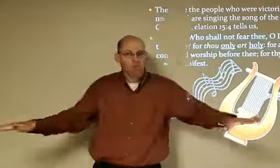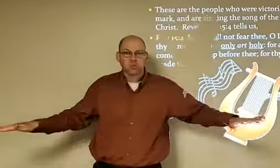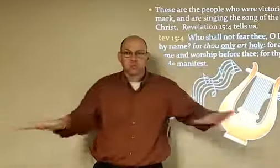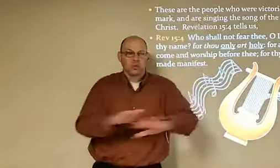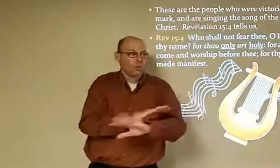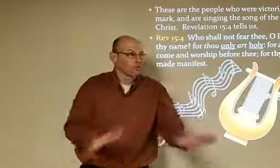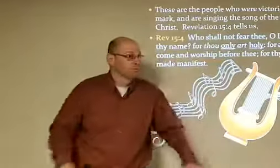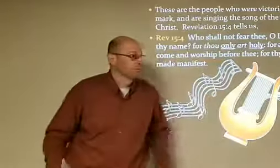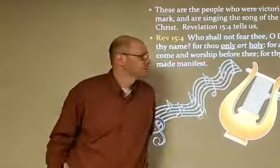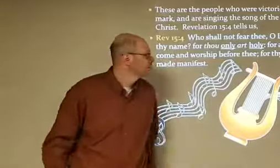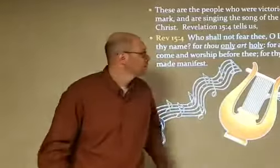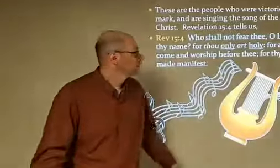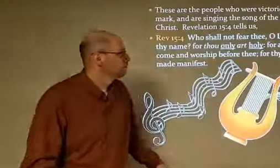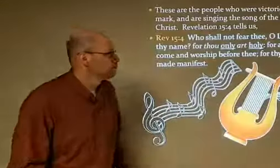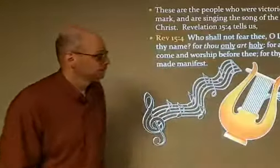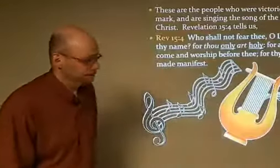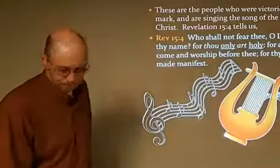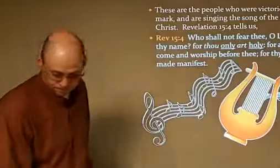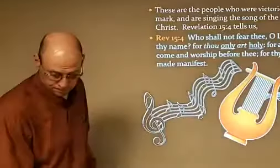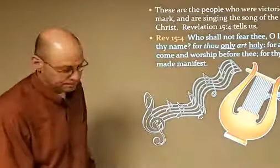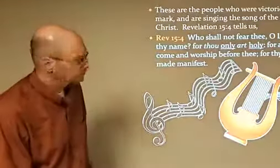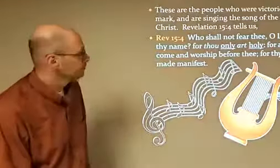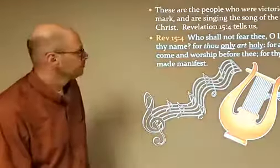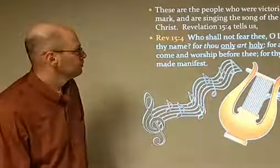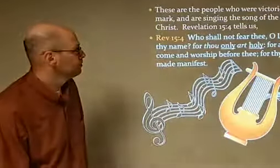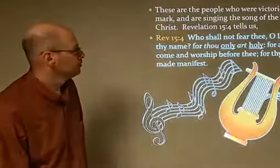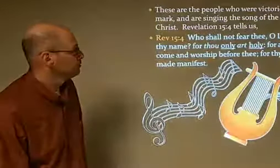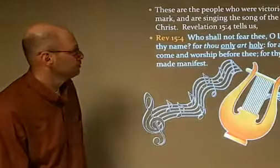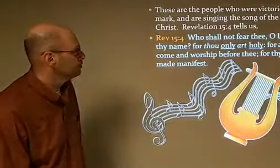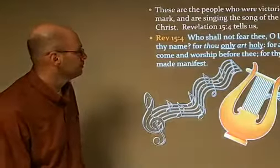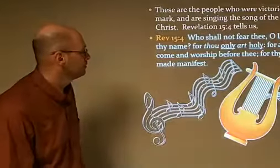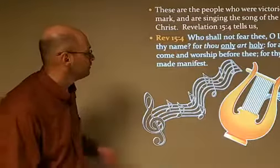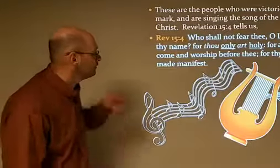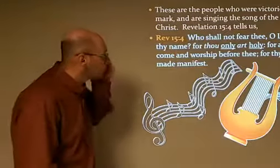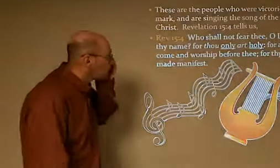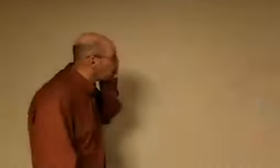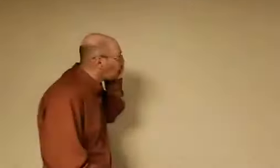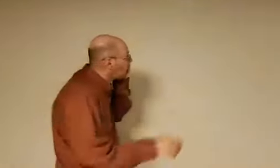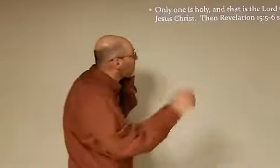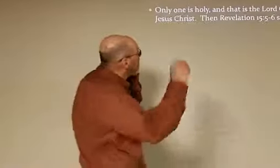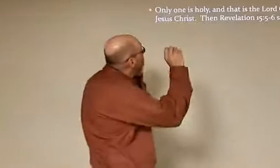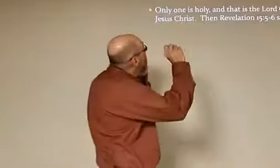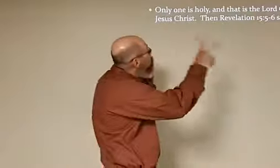three. No. Right here, Revelation 15:4, talking one.